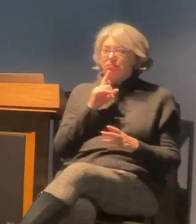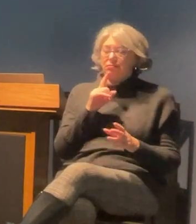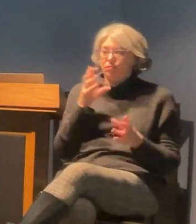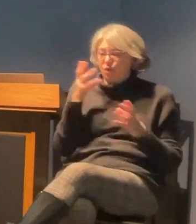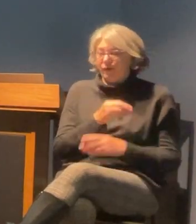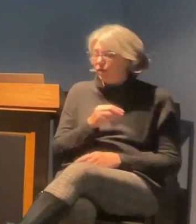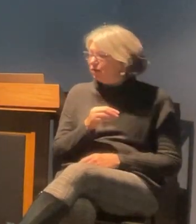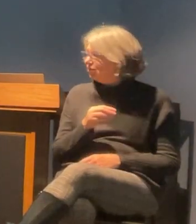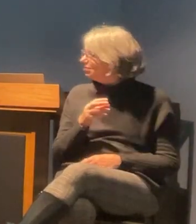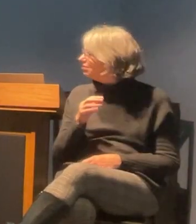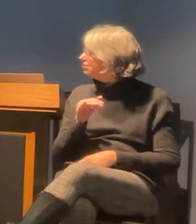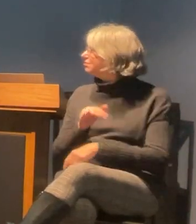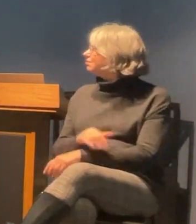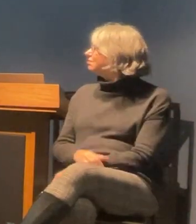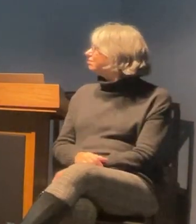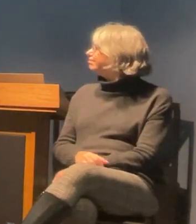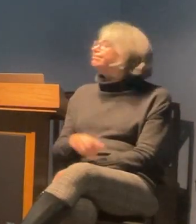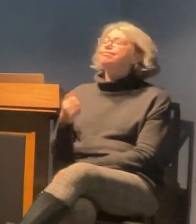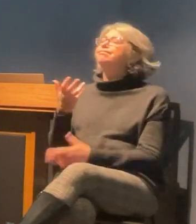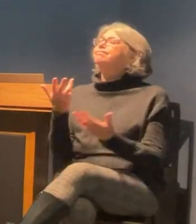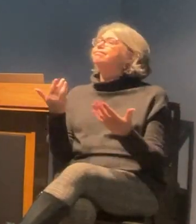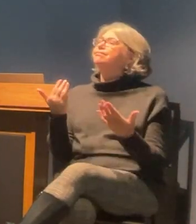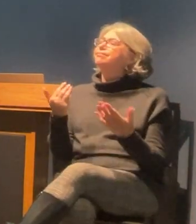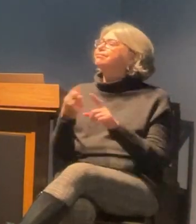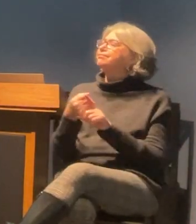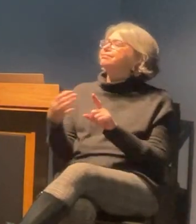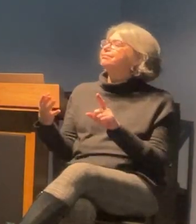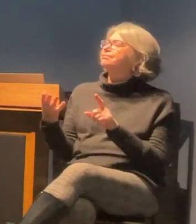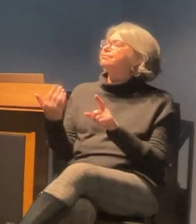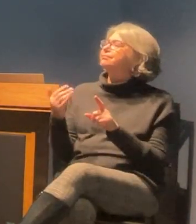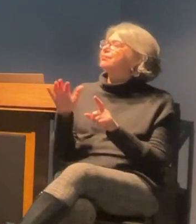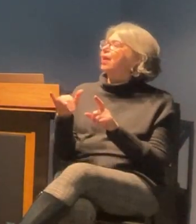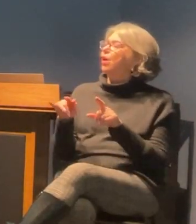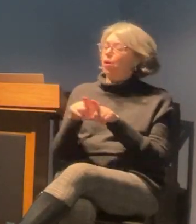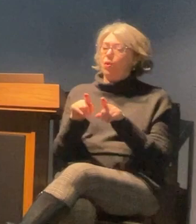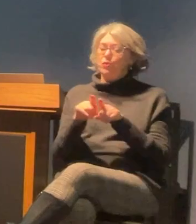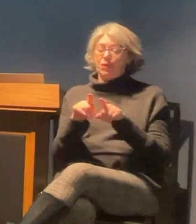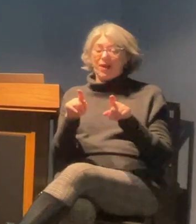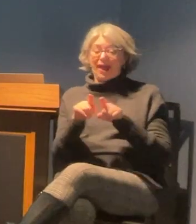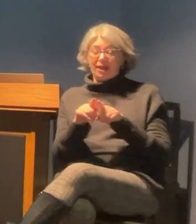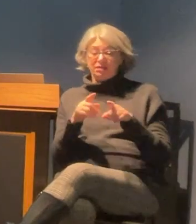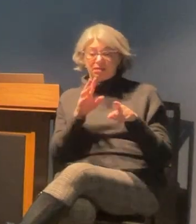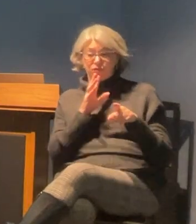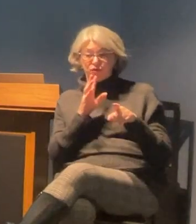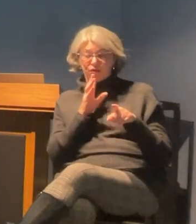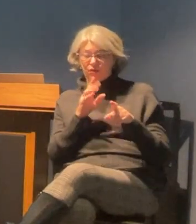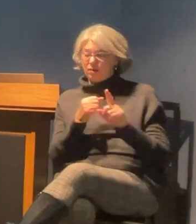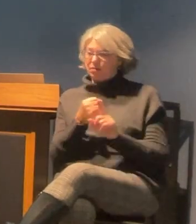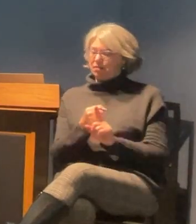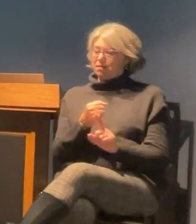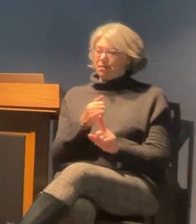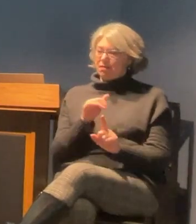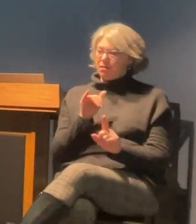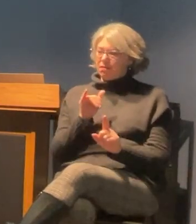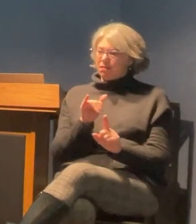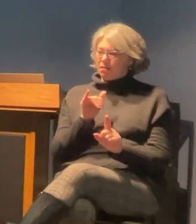and yeah, so can you talk a little bit about that? And also, as I'm talking, it really strikes me